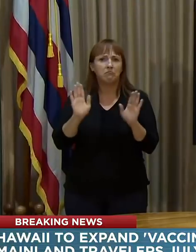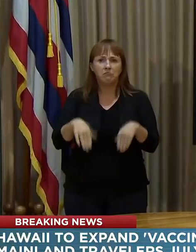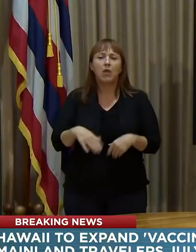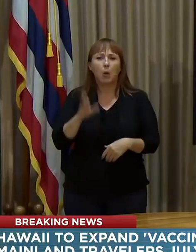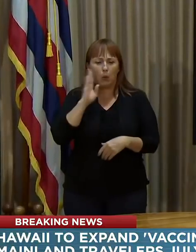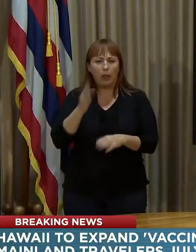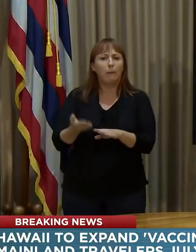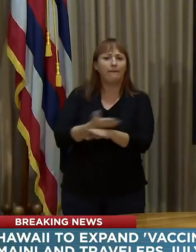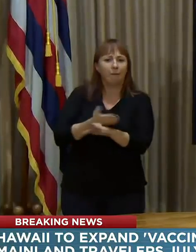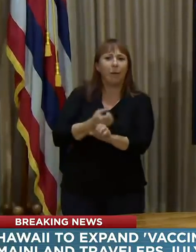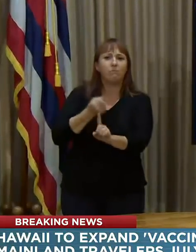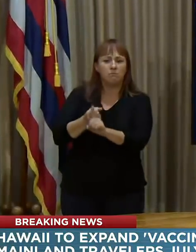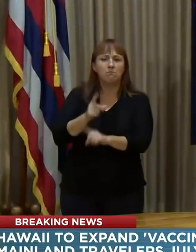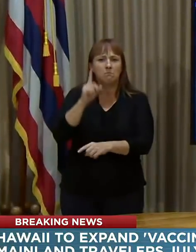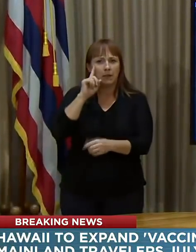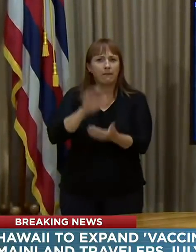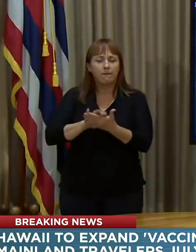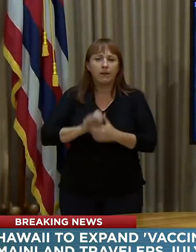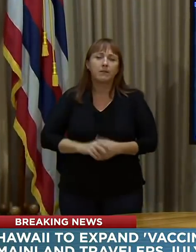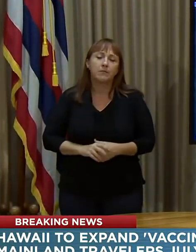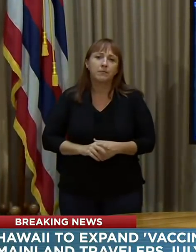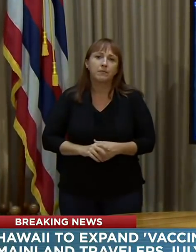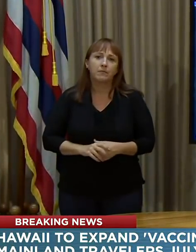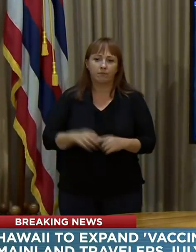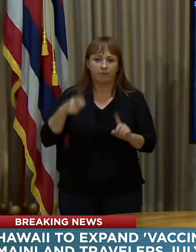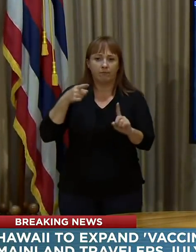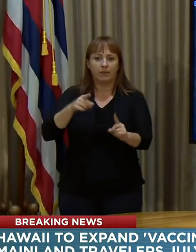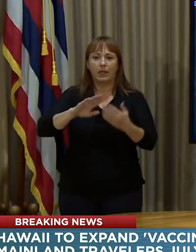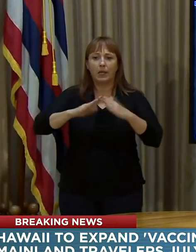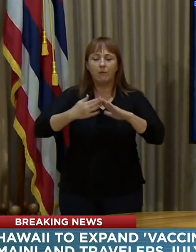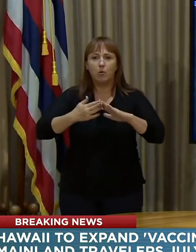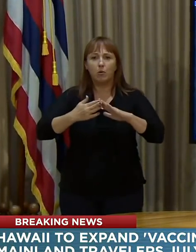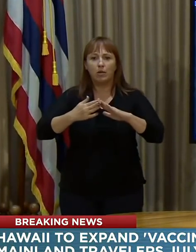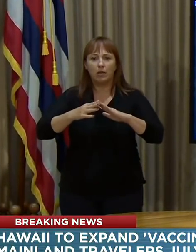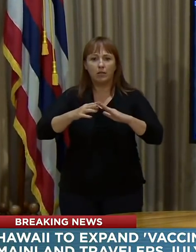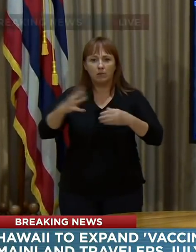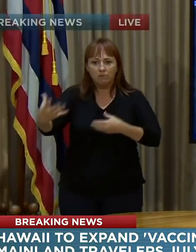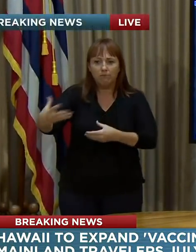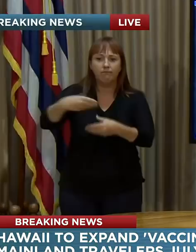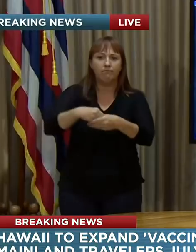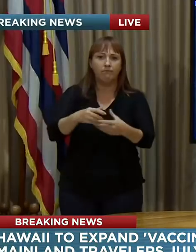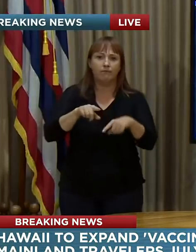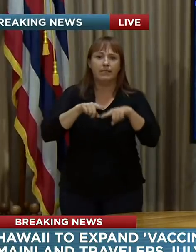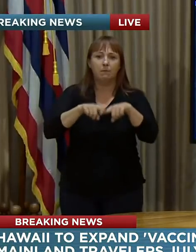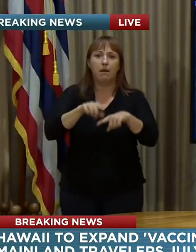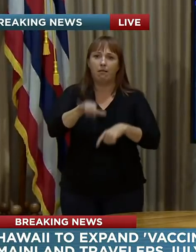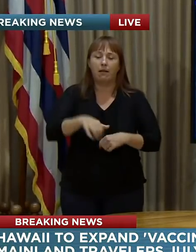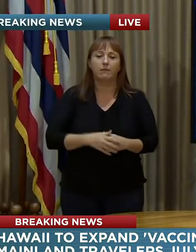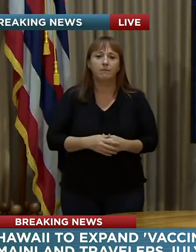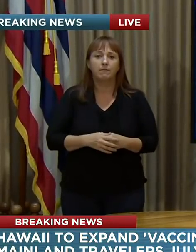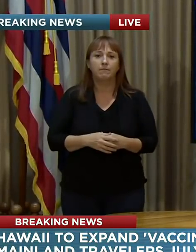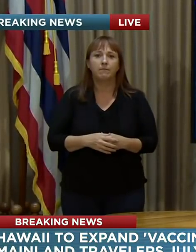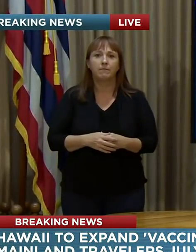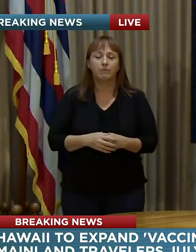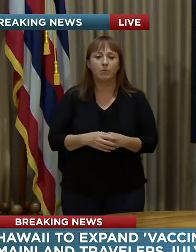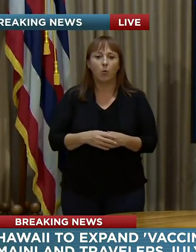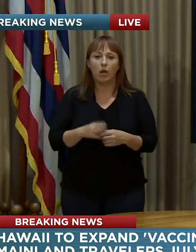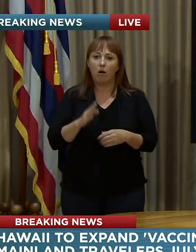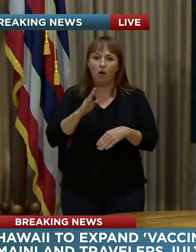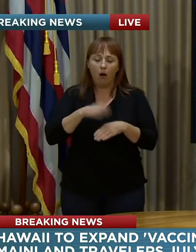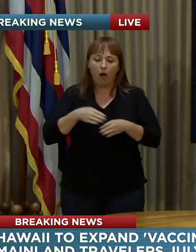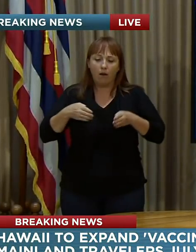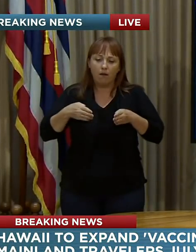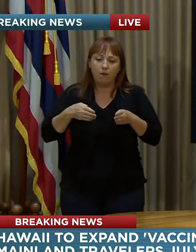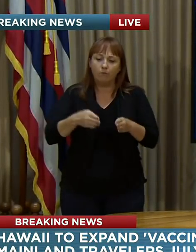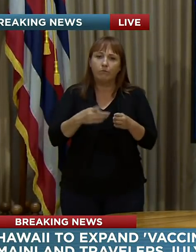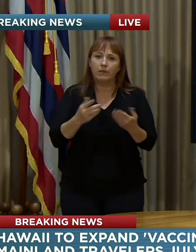there before then. We just need the community to continue to respond, but we're on pace to be easily able to